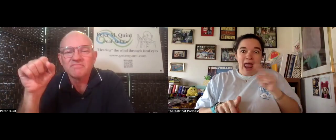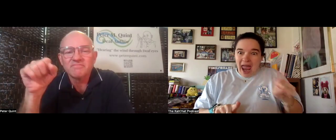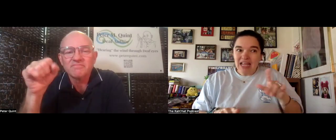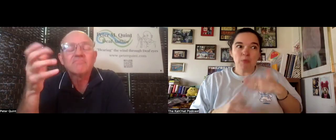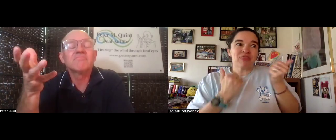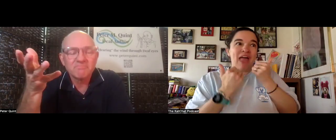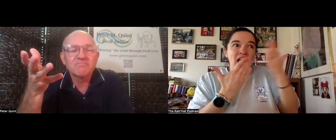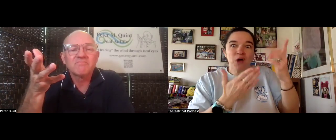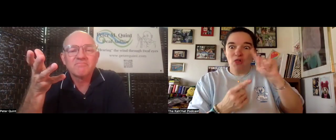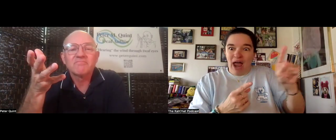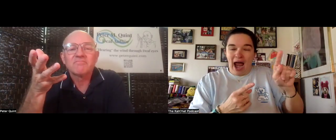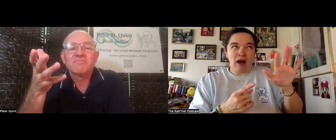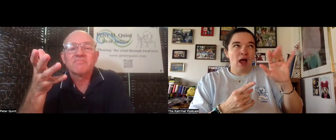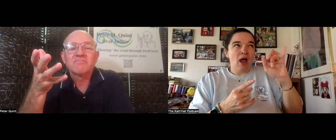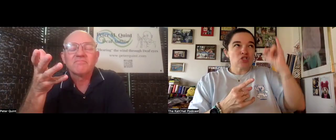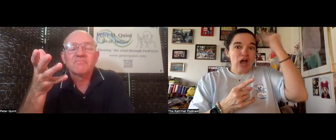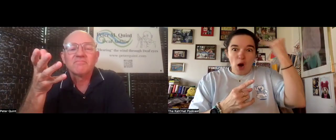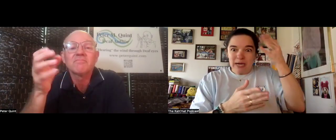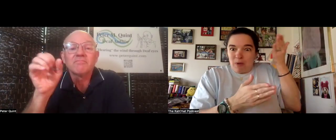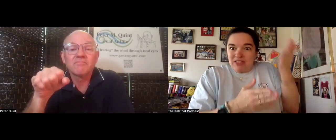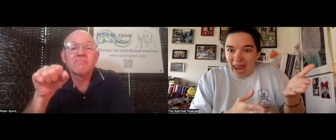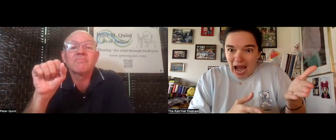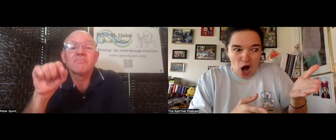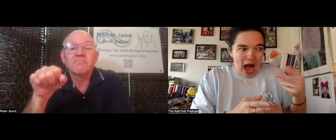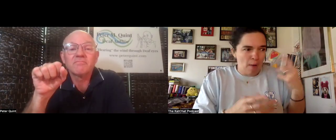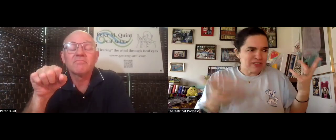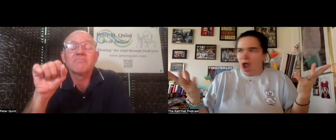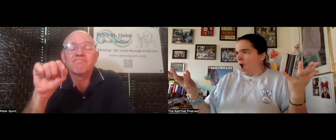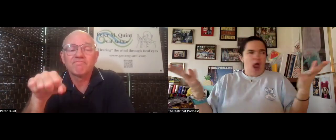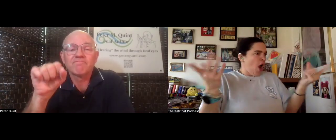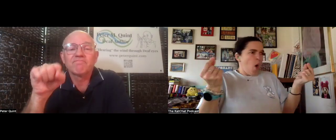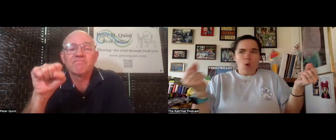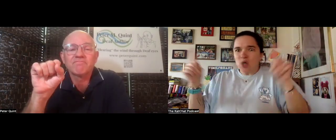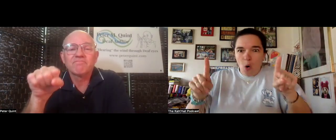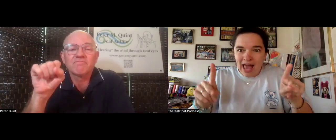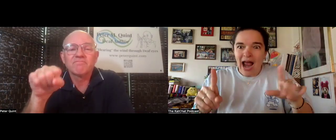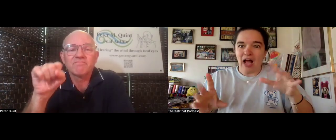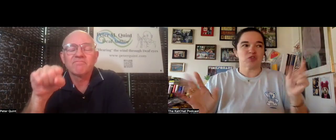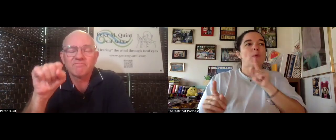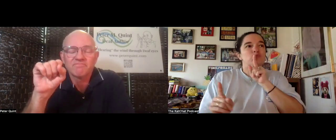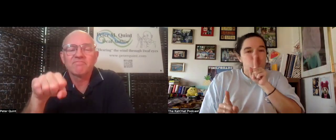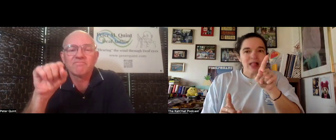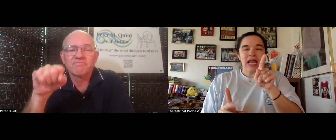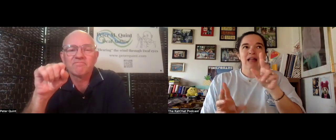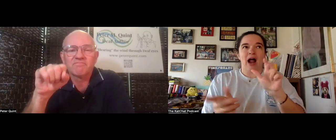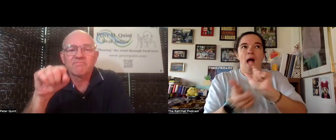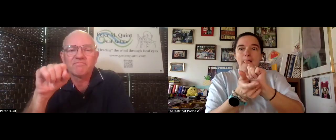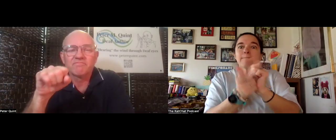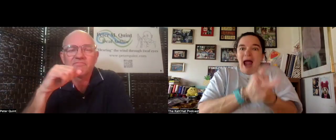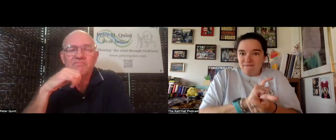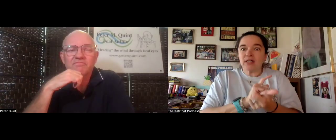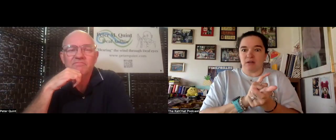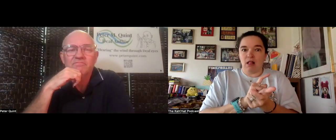something up, and he was thankful that Jeremy was there. I was like, what's going on? So it was really like